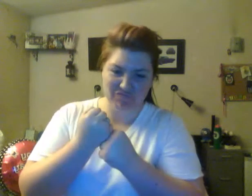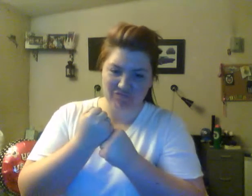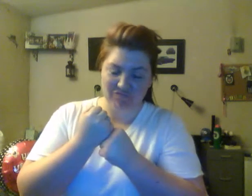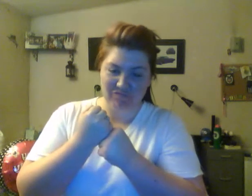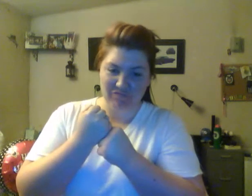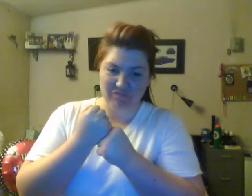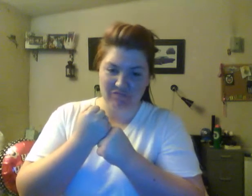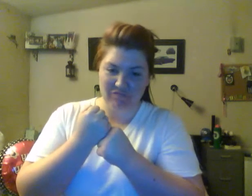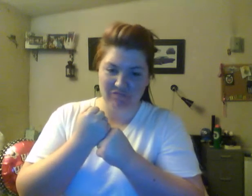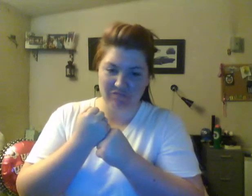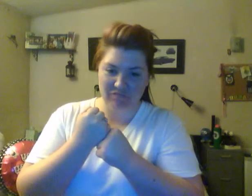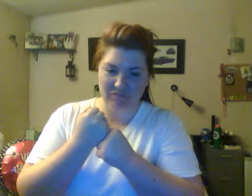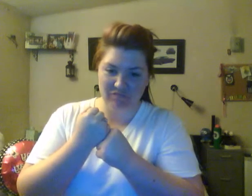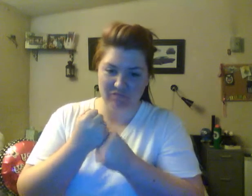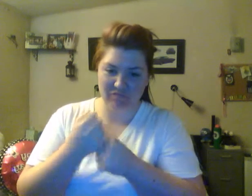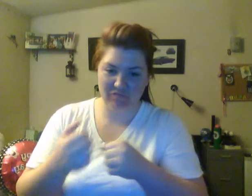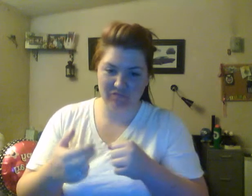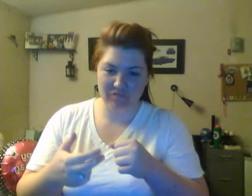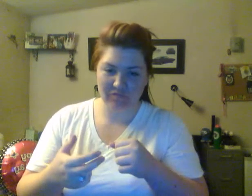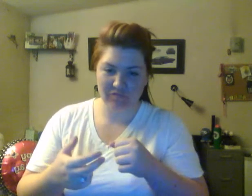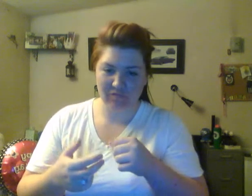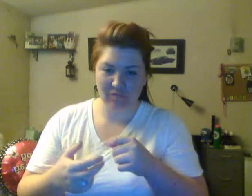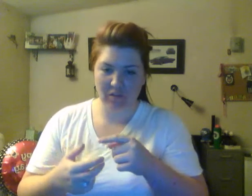All right, they were poorly trained.